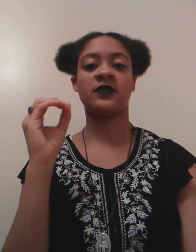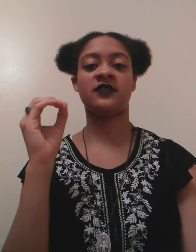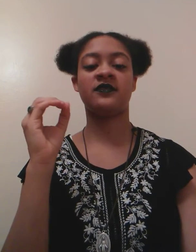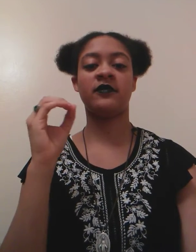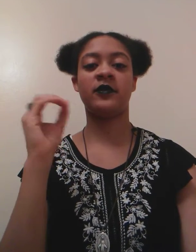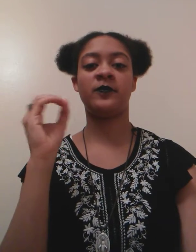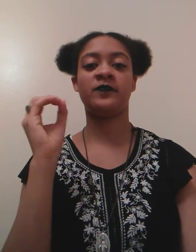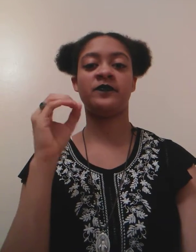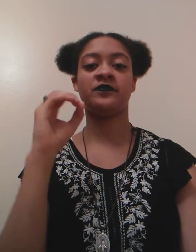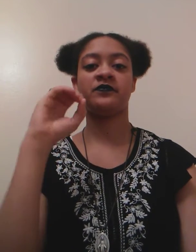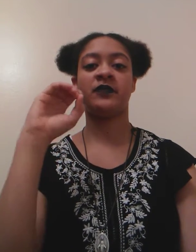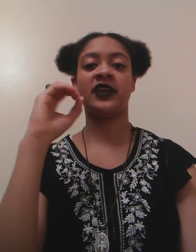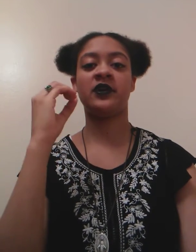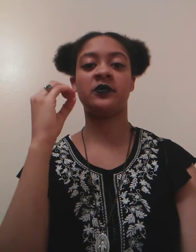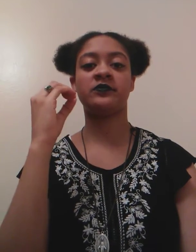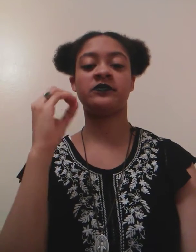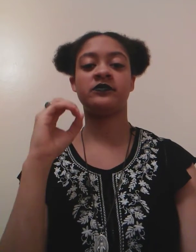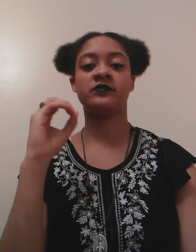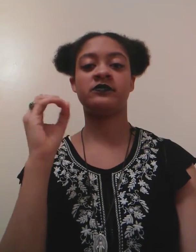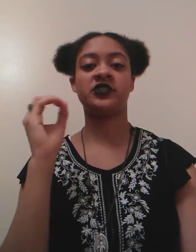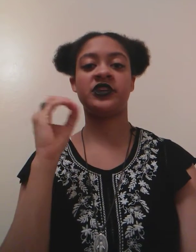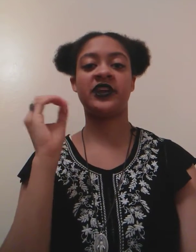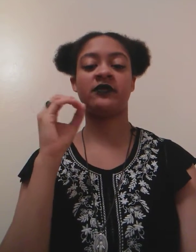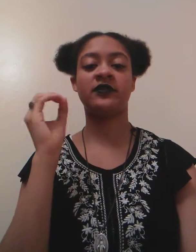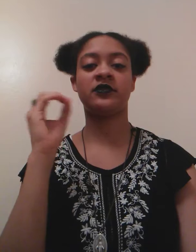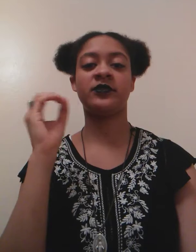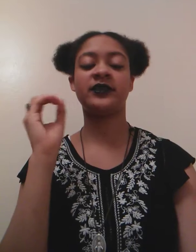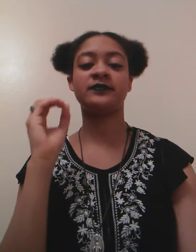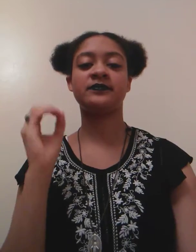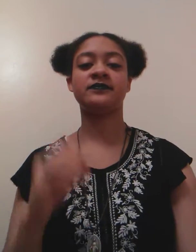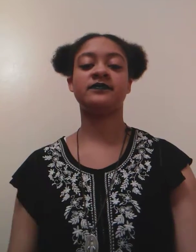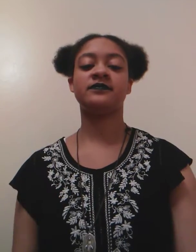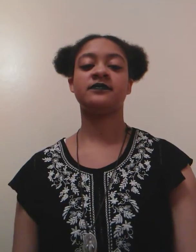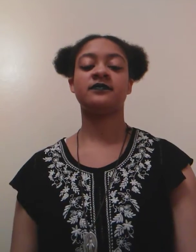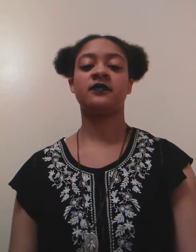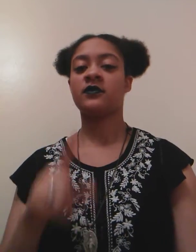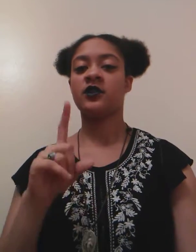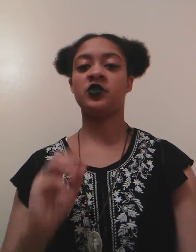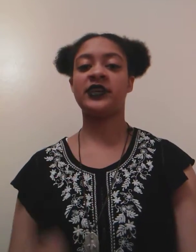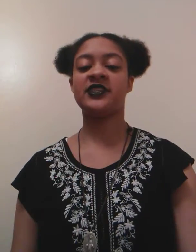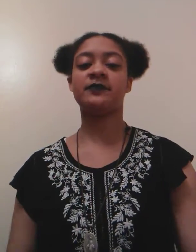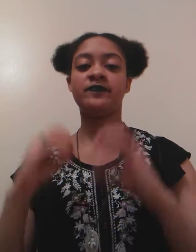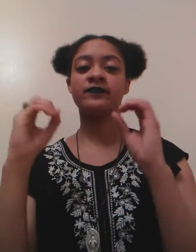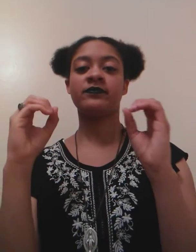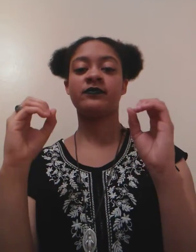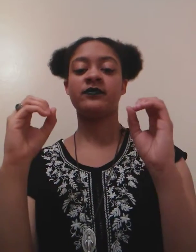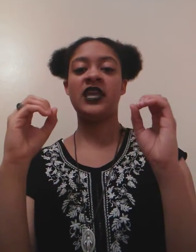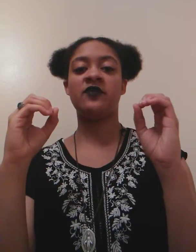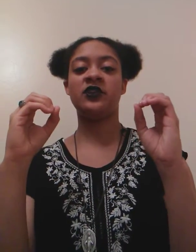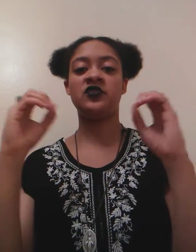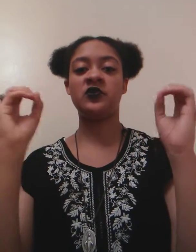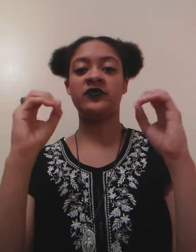this is 0. Make an O. Just shake it around a little bit. Quick tip, if you get 2 of